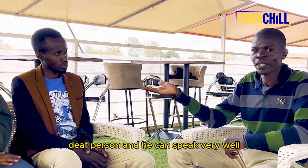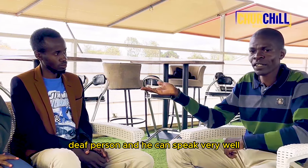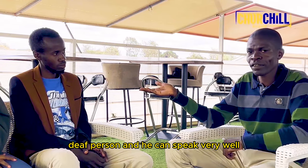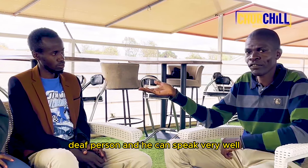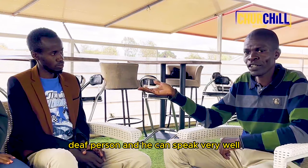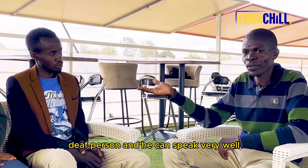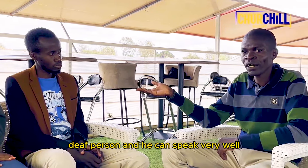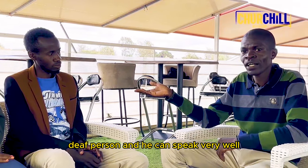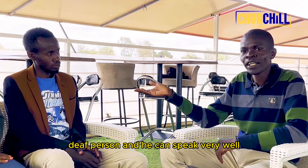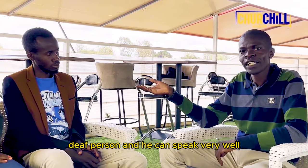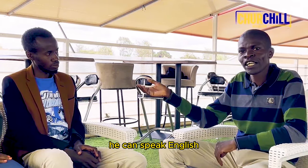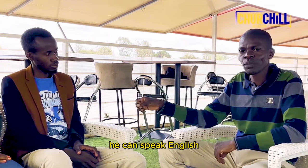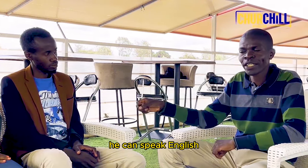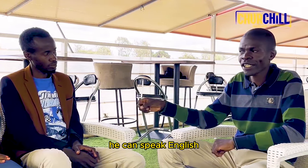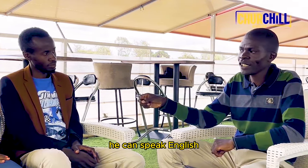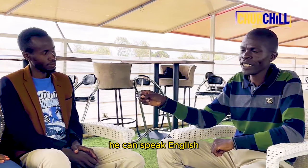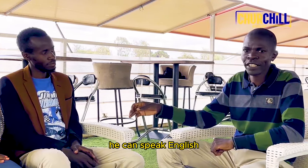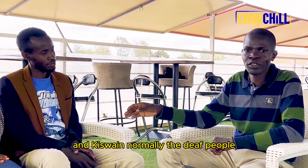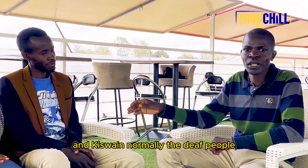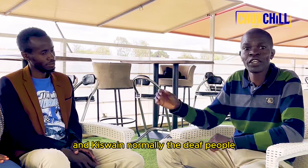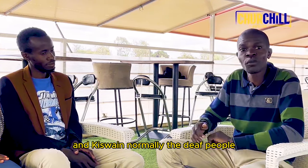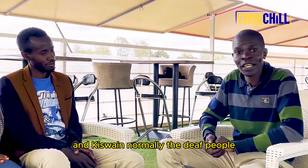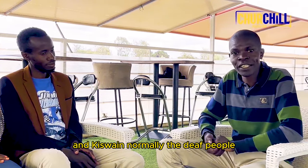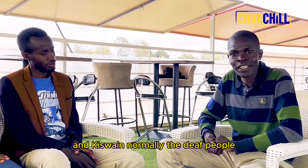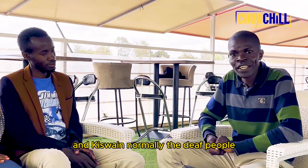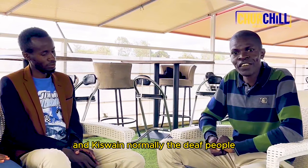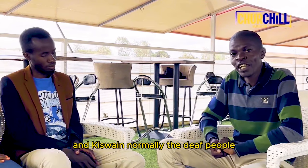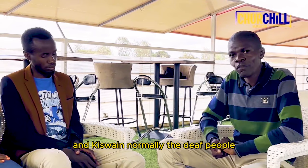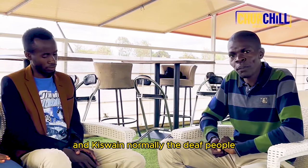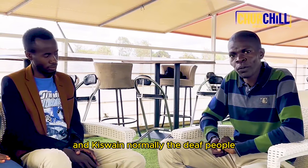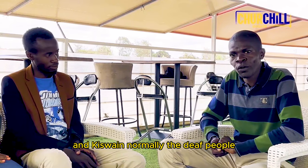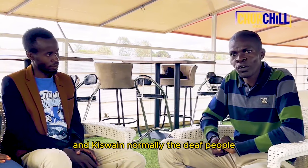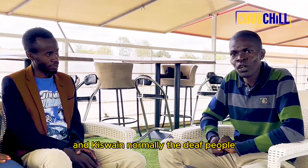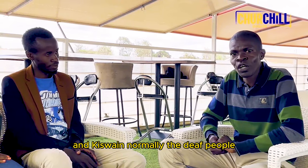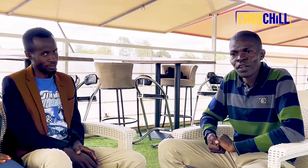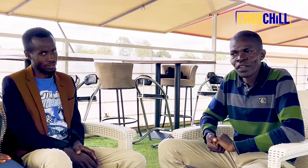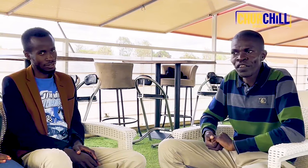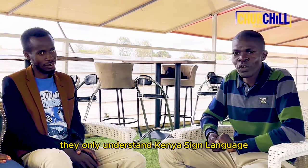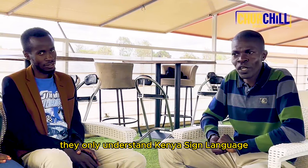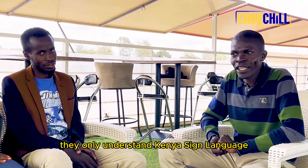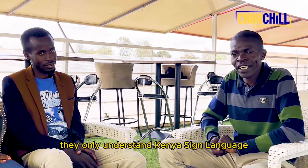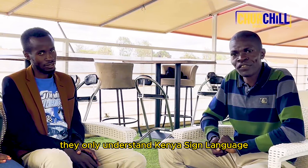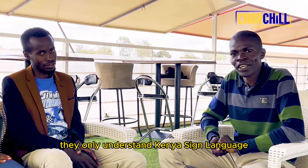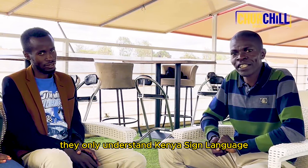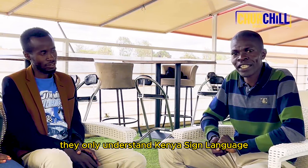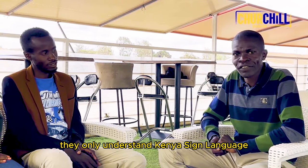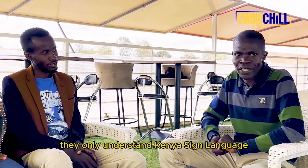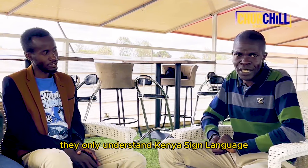speak very well. He can speak English and Kiswahili. Normally, the deaf people, they only understand Kenya sign